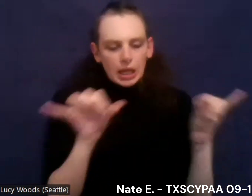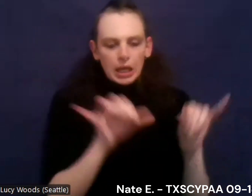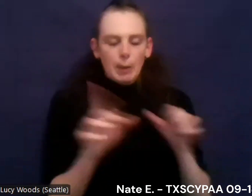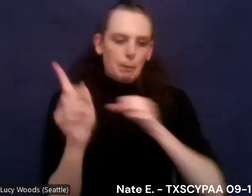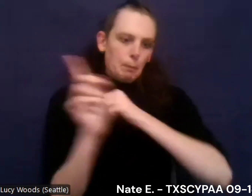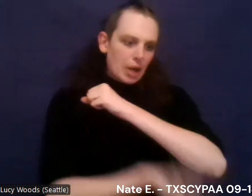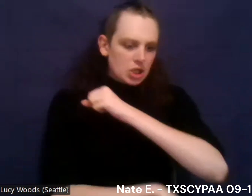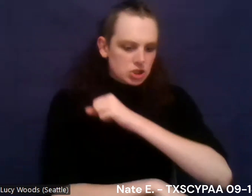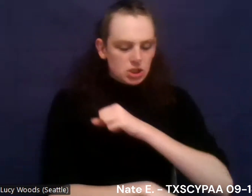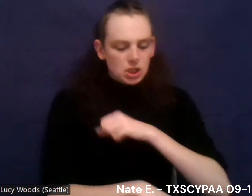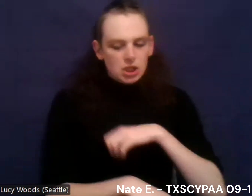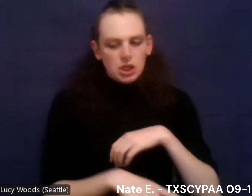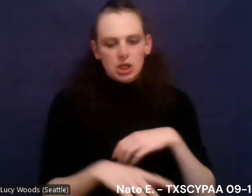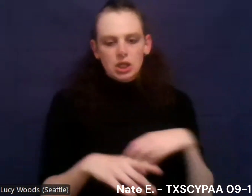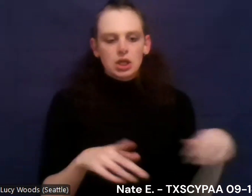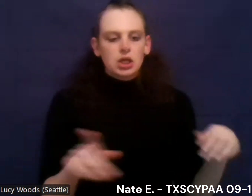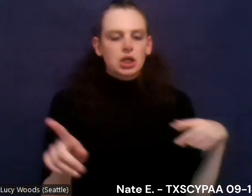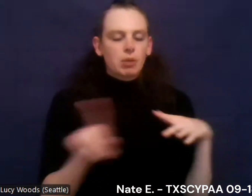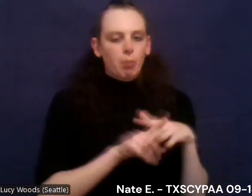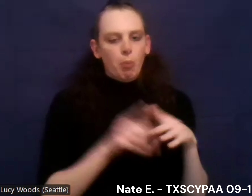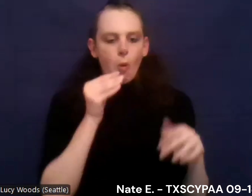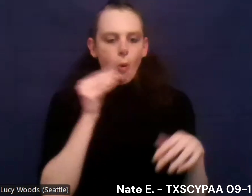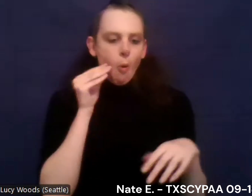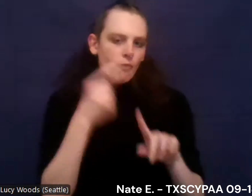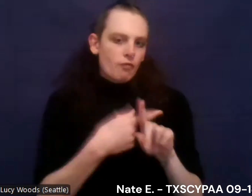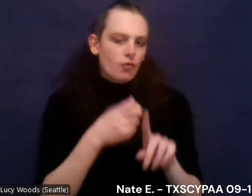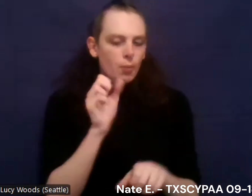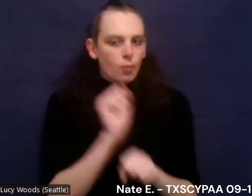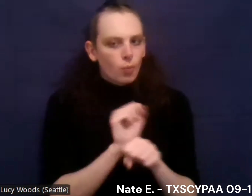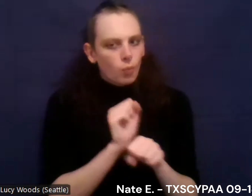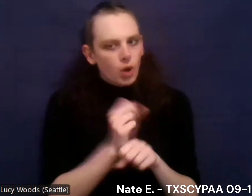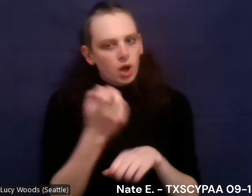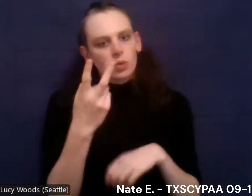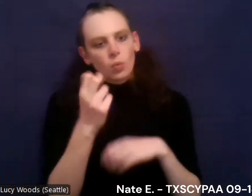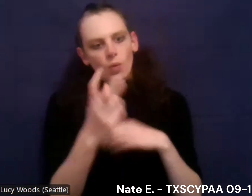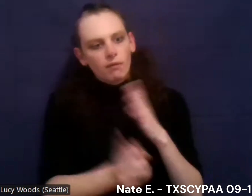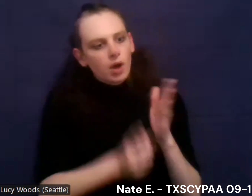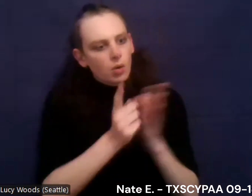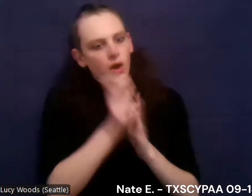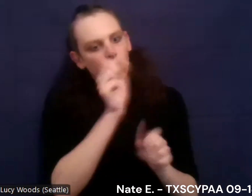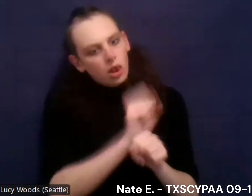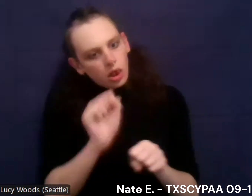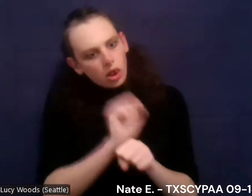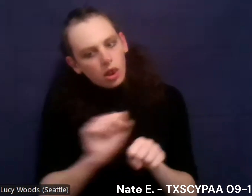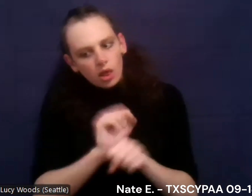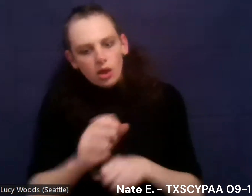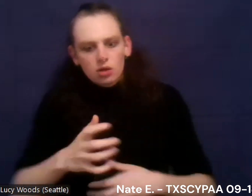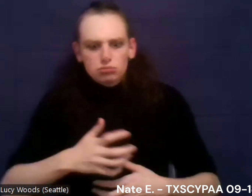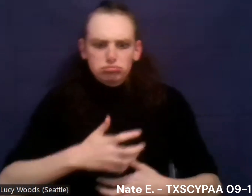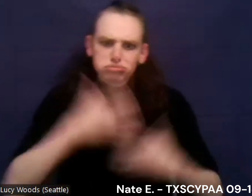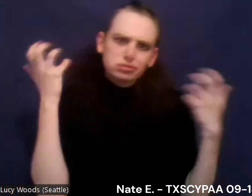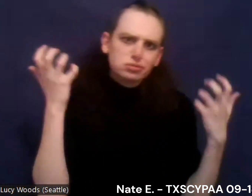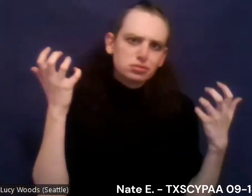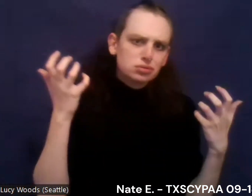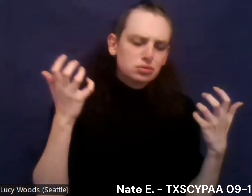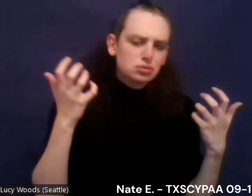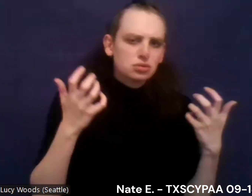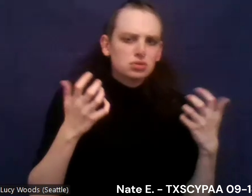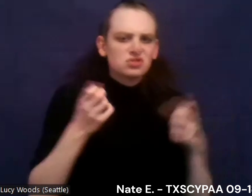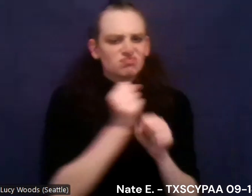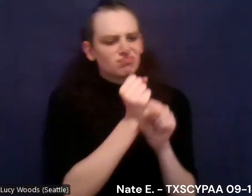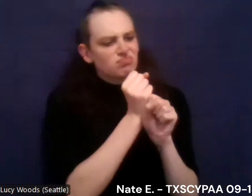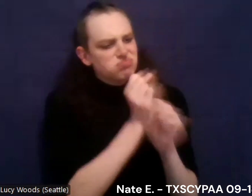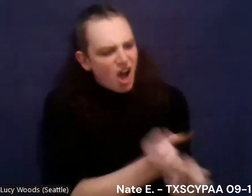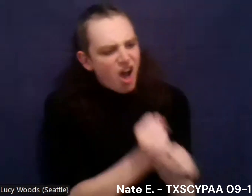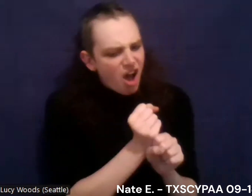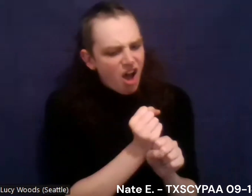comes home from work, after a 12-hour day and, is just angry and yells to get his